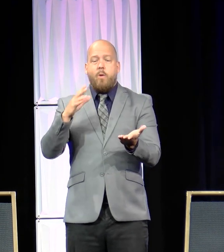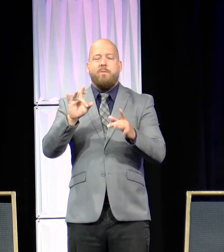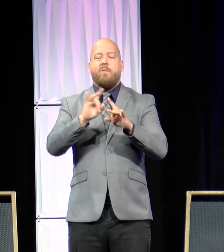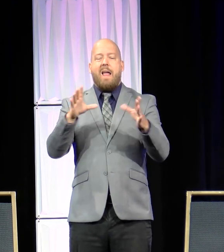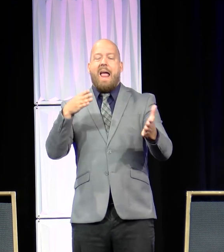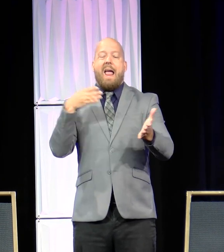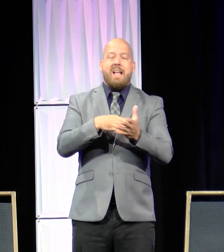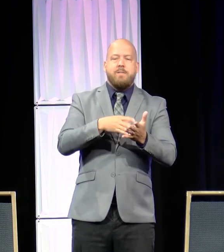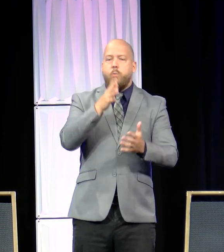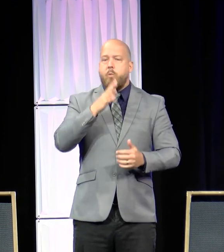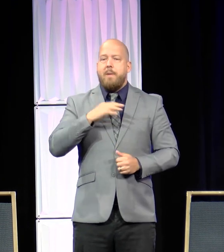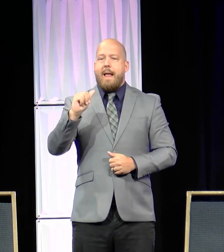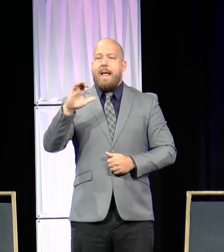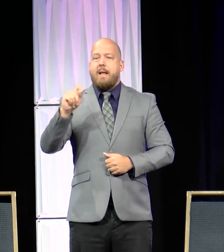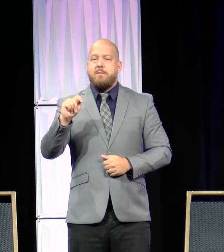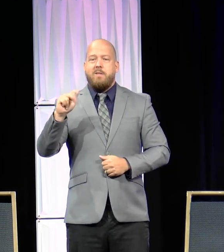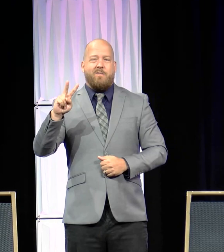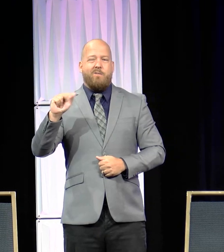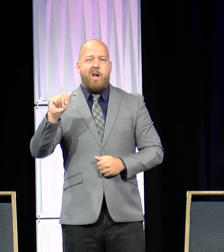Right.